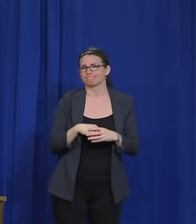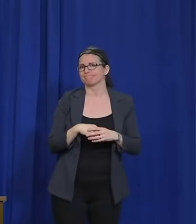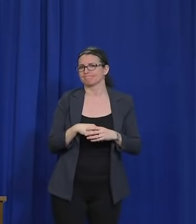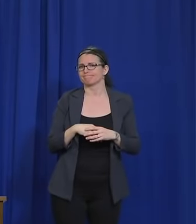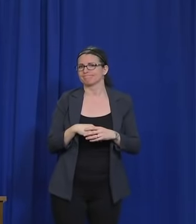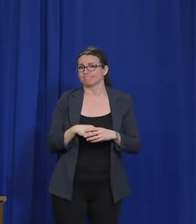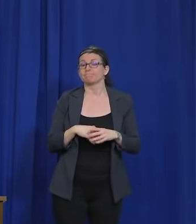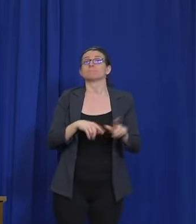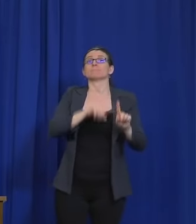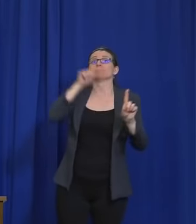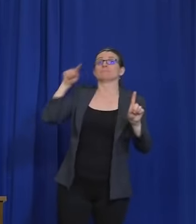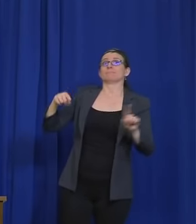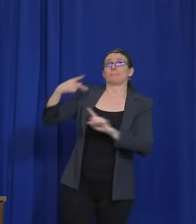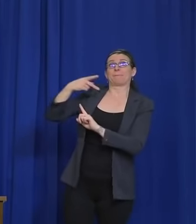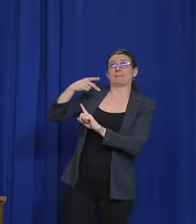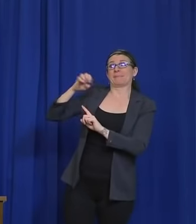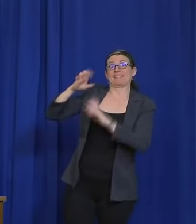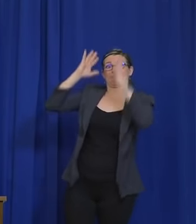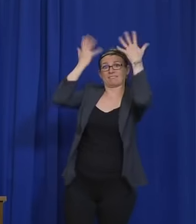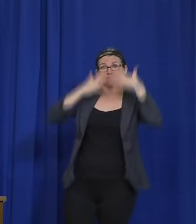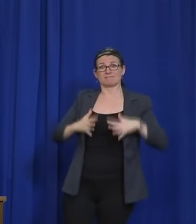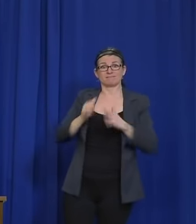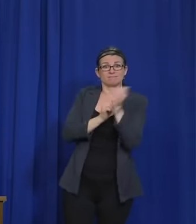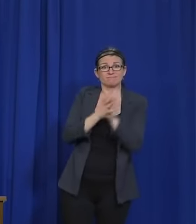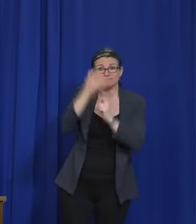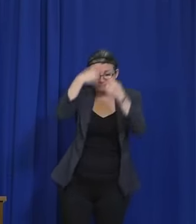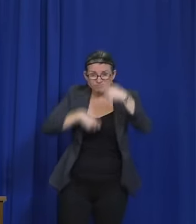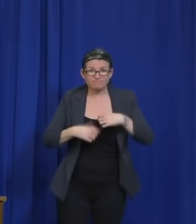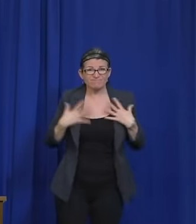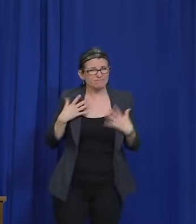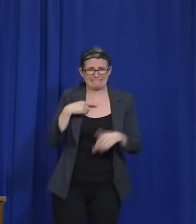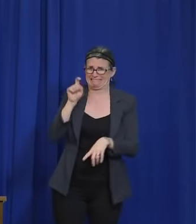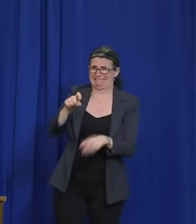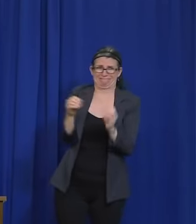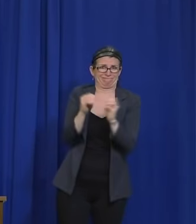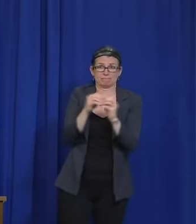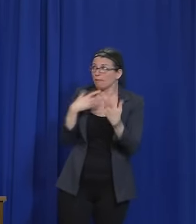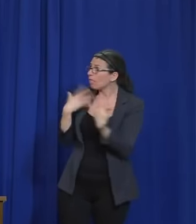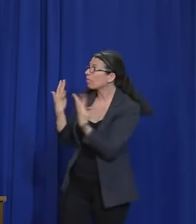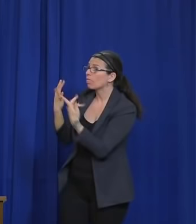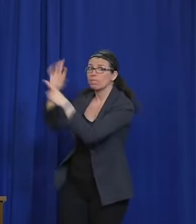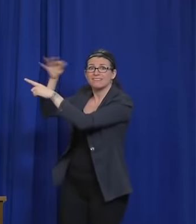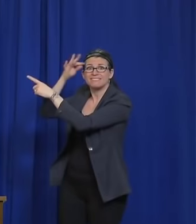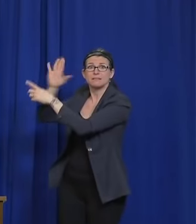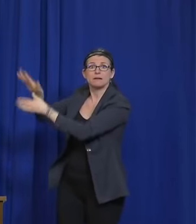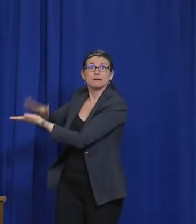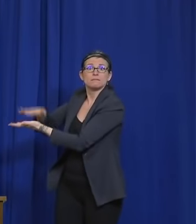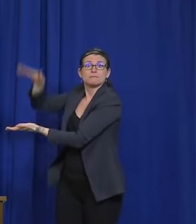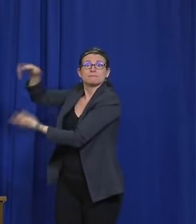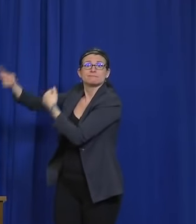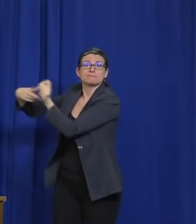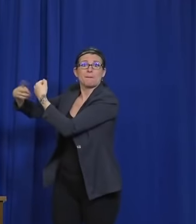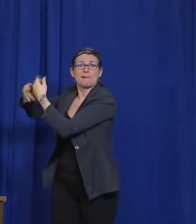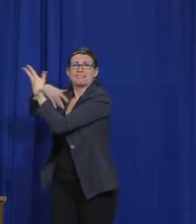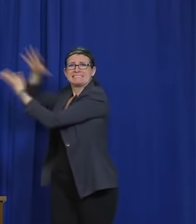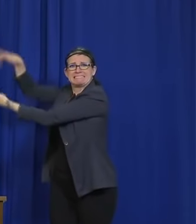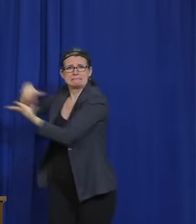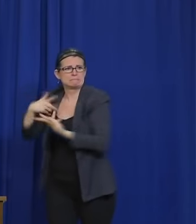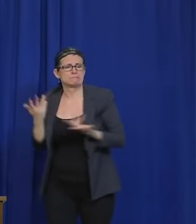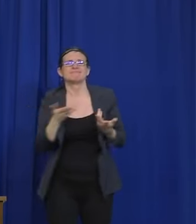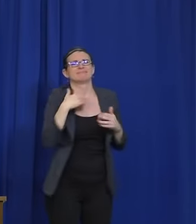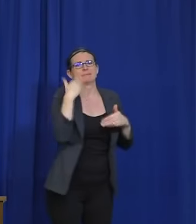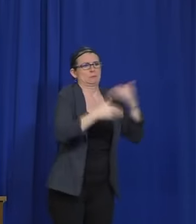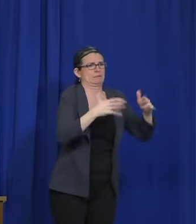will be needed as we move further along in containing the COVID-19 pandemic in Maine. So thank you for that question. If I could follow up.